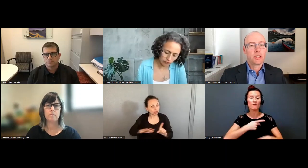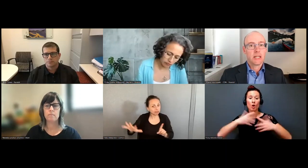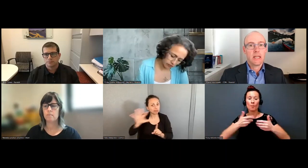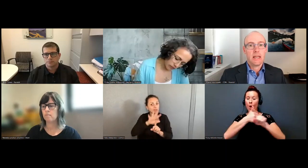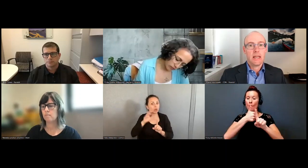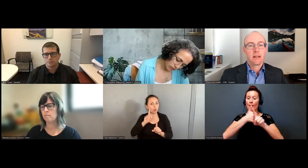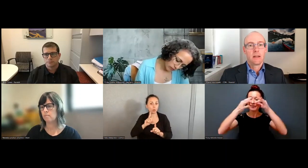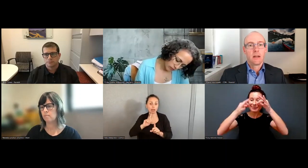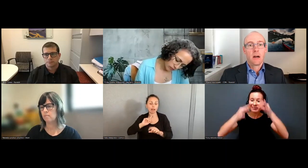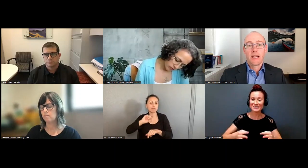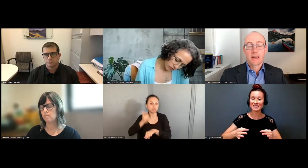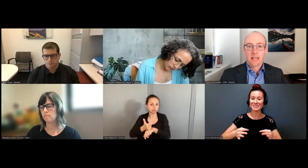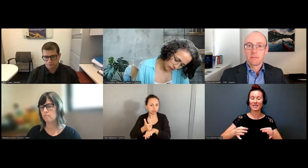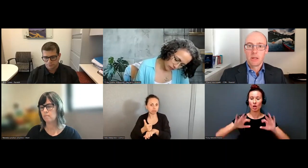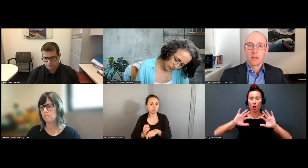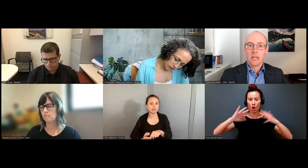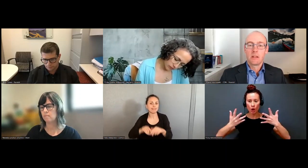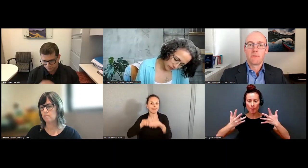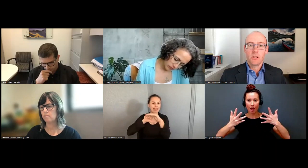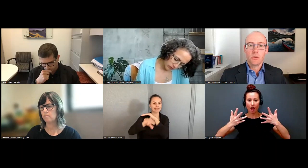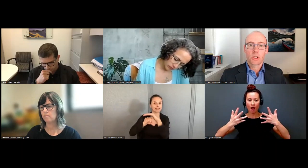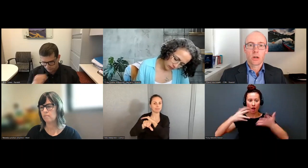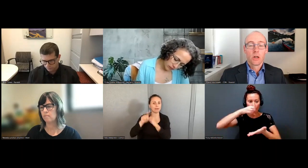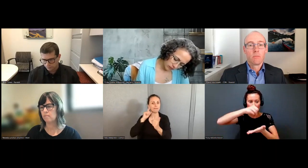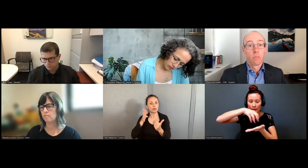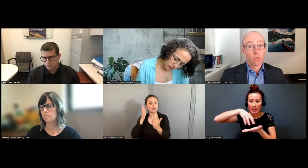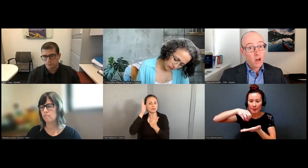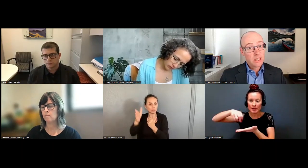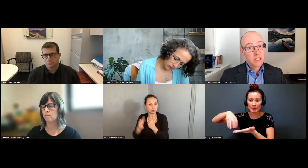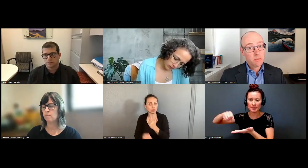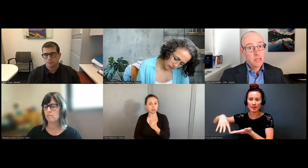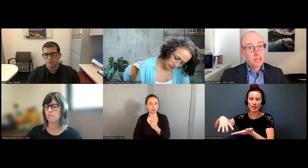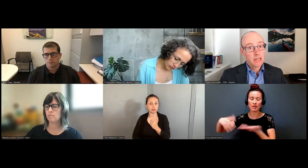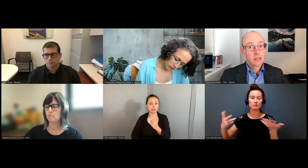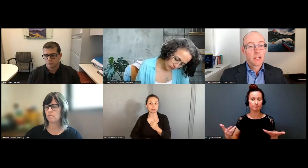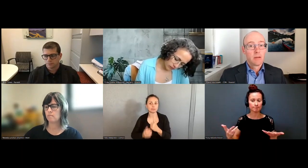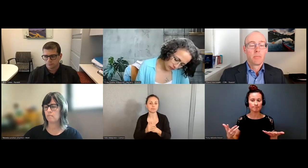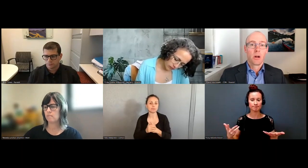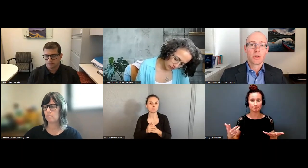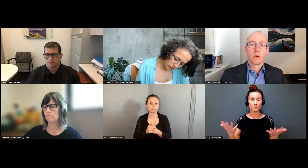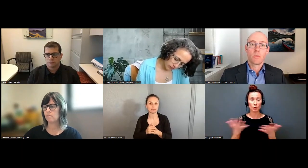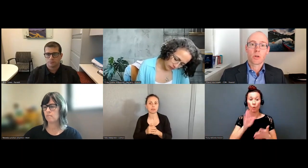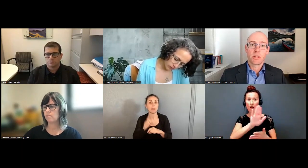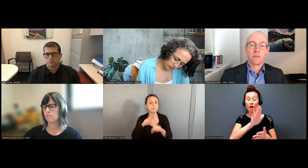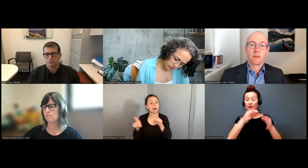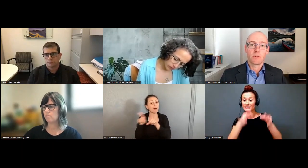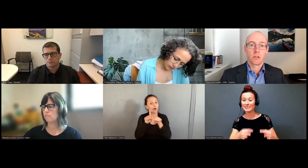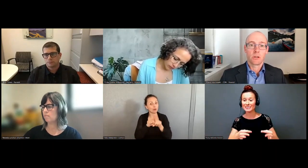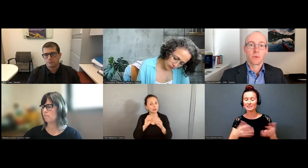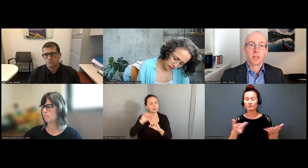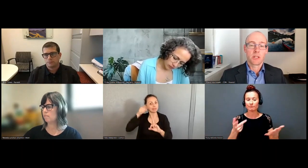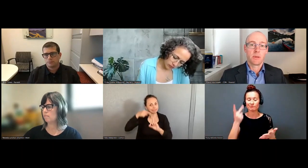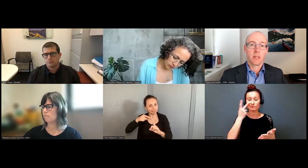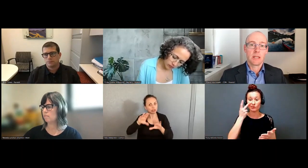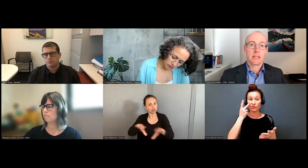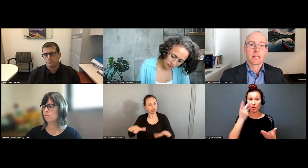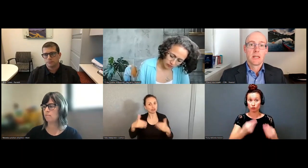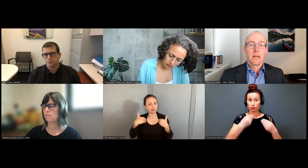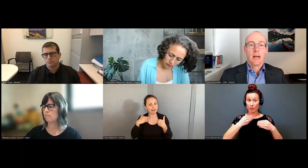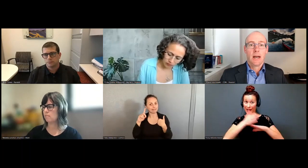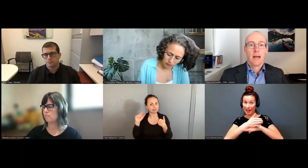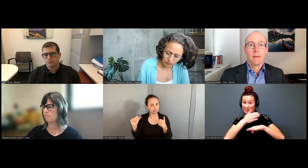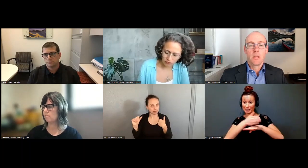much dictate accessibility in the future, broadly speaking, but also more specific for children with